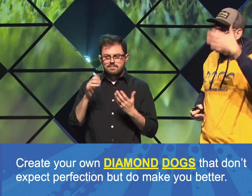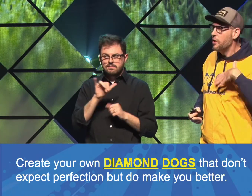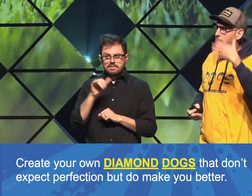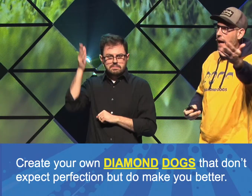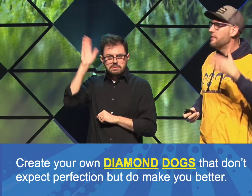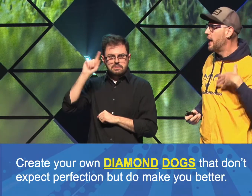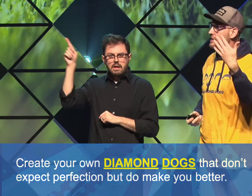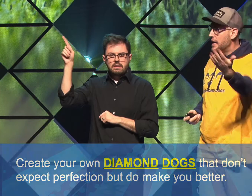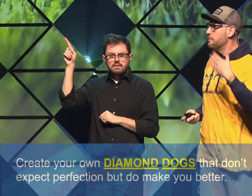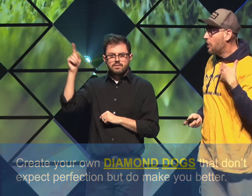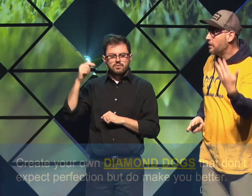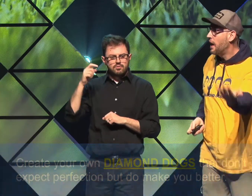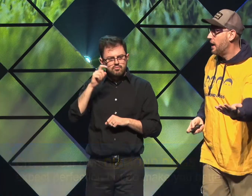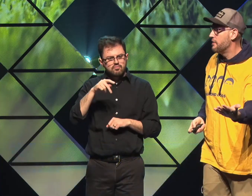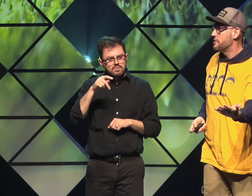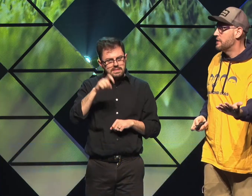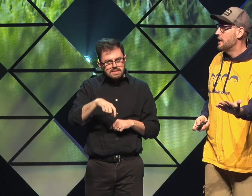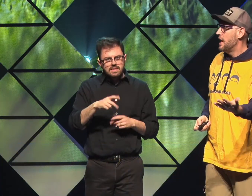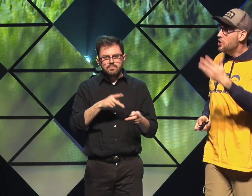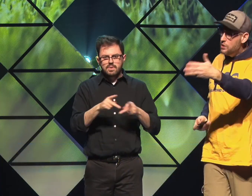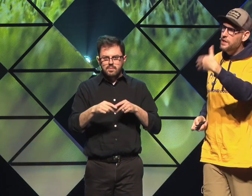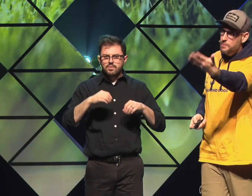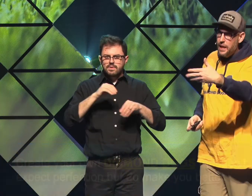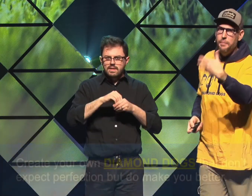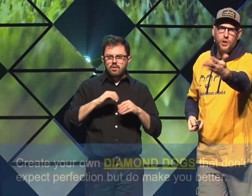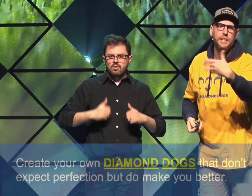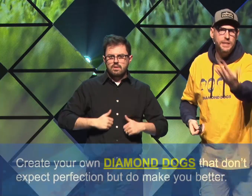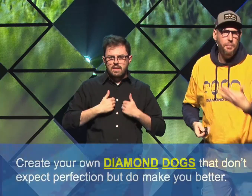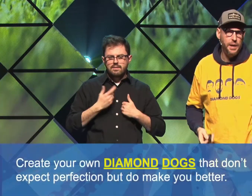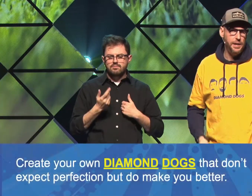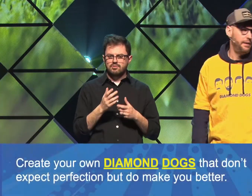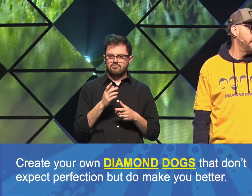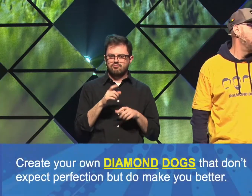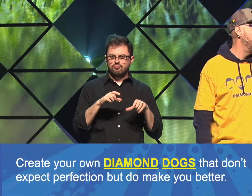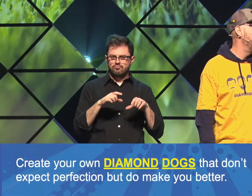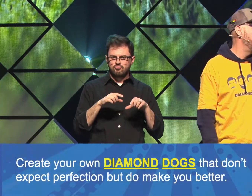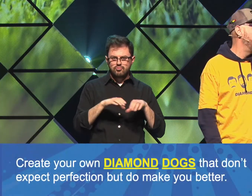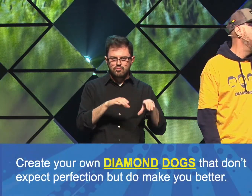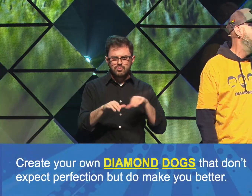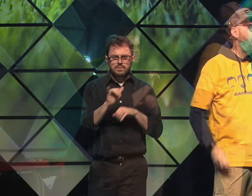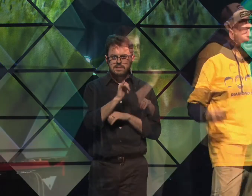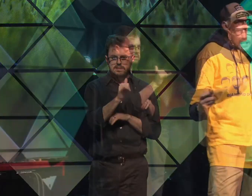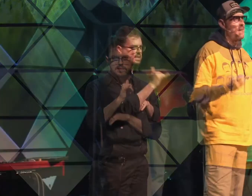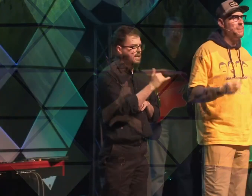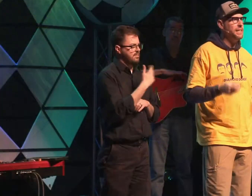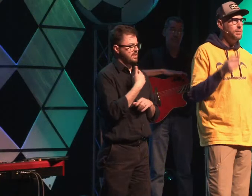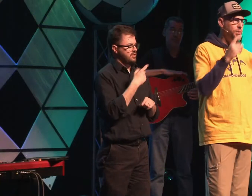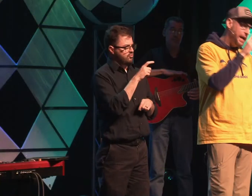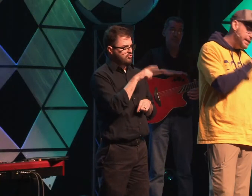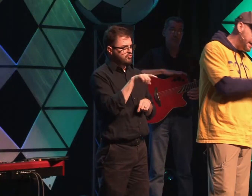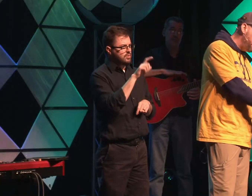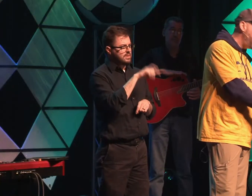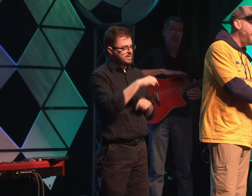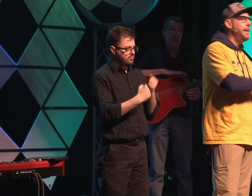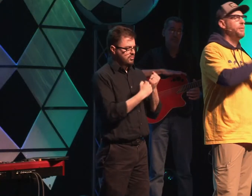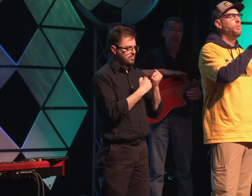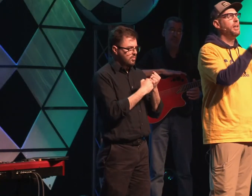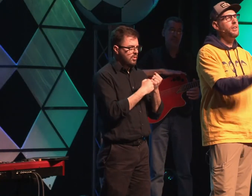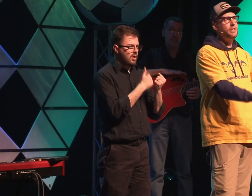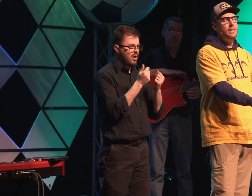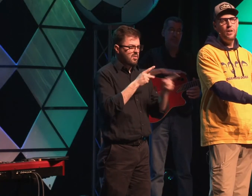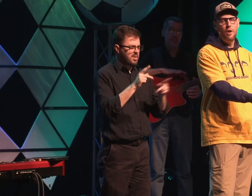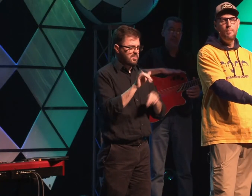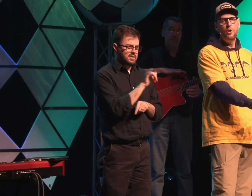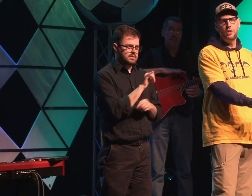people to mirror back that same in our lives. And you need to be that mirror to somebody. Why is that? Because when we identify and